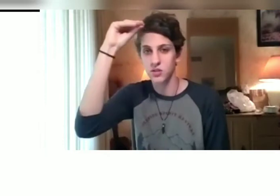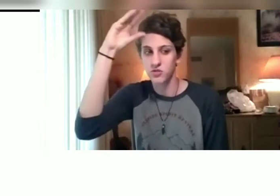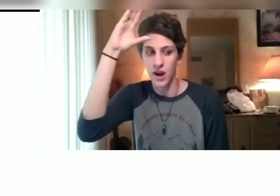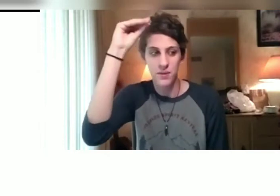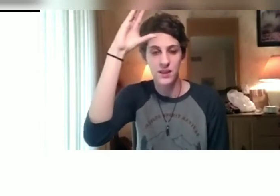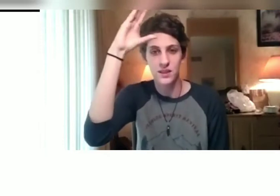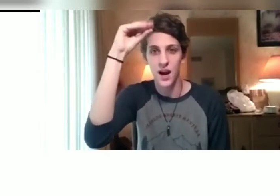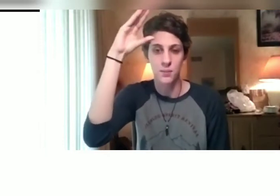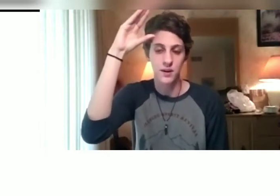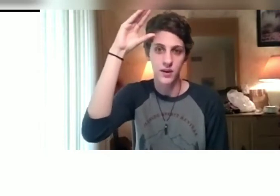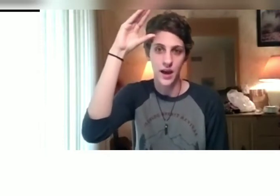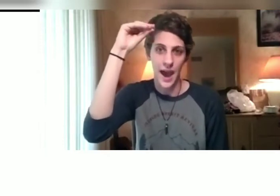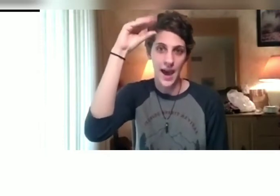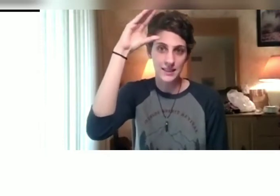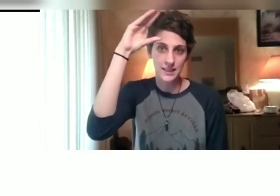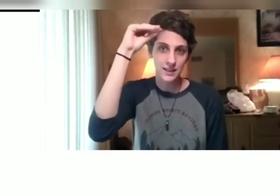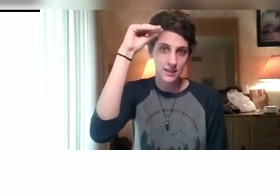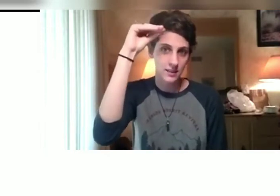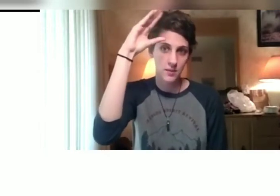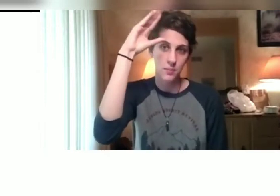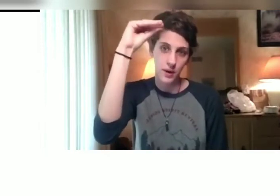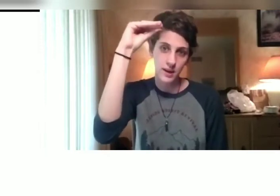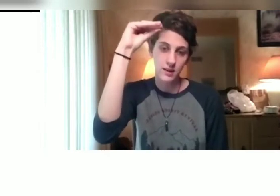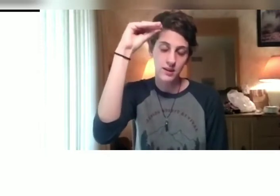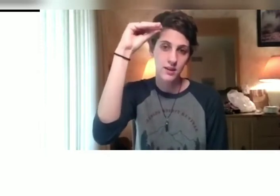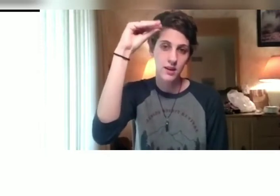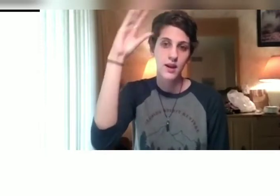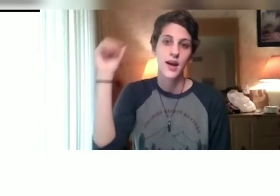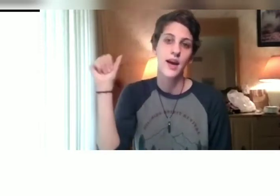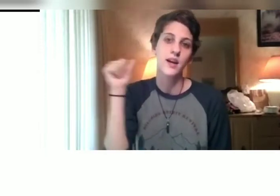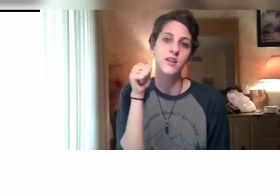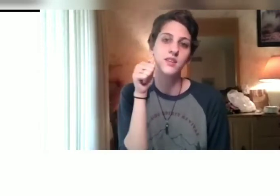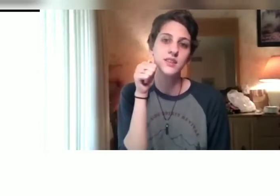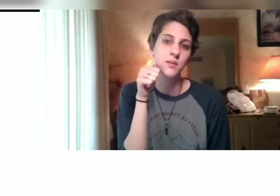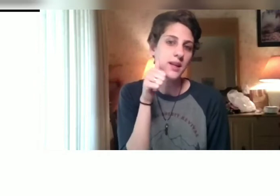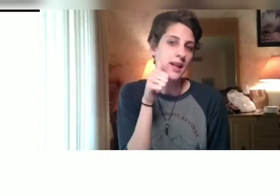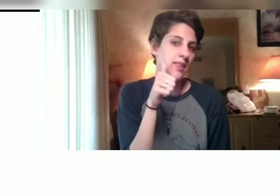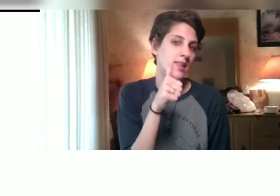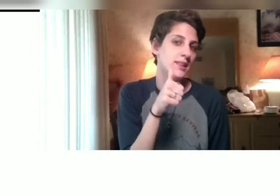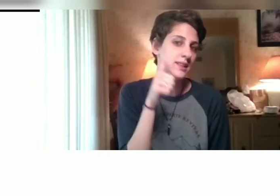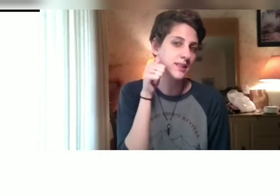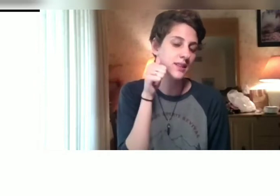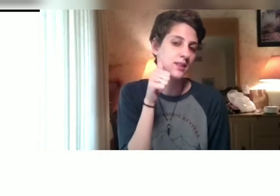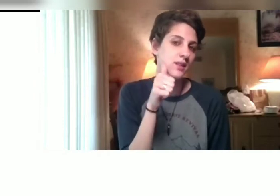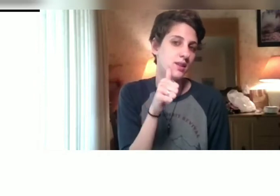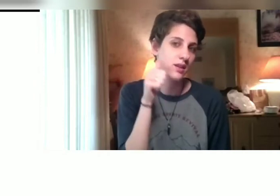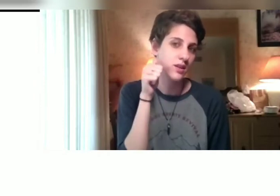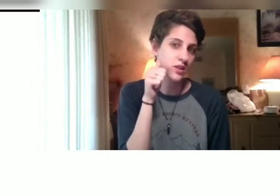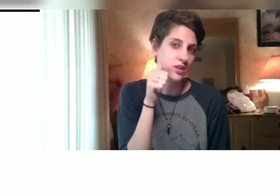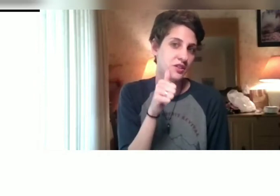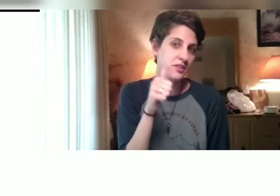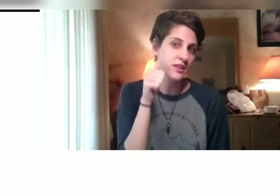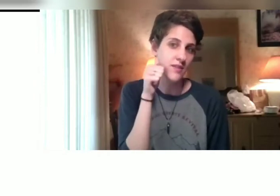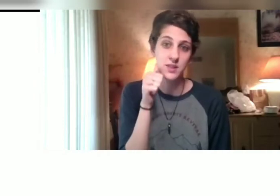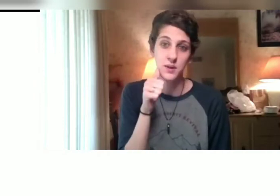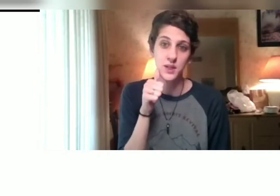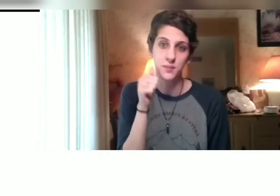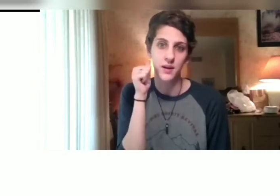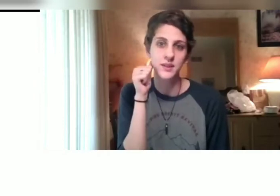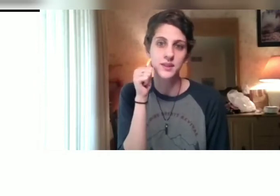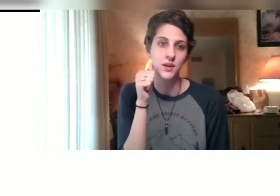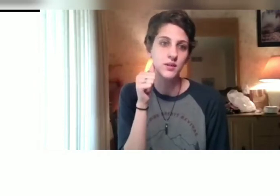you're grabbing the top of a hat, boy. And girl is going to be like this. Girl. I have a